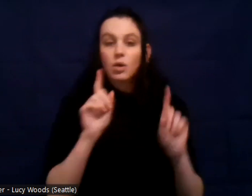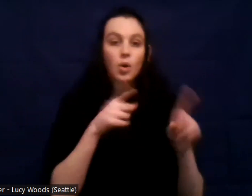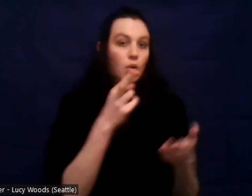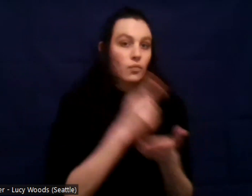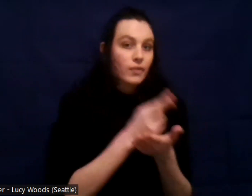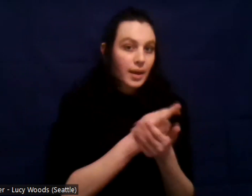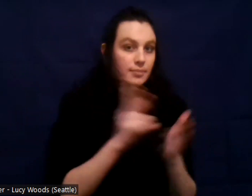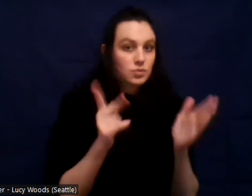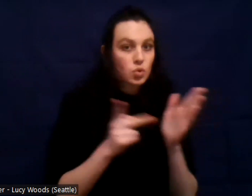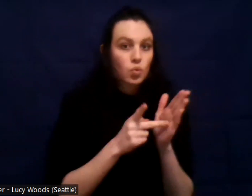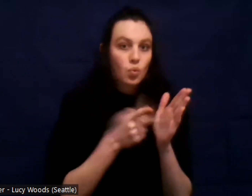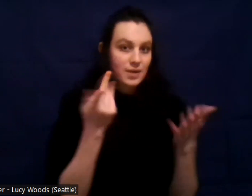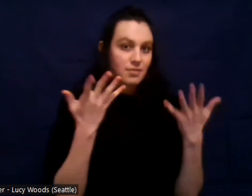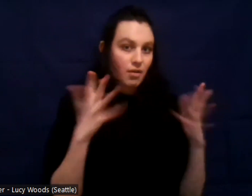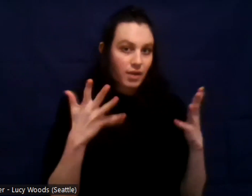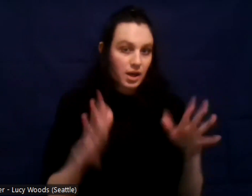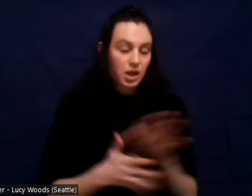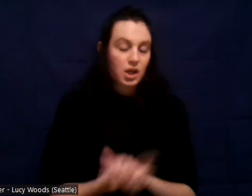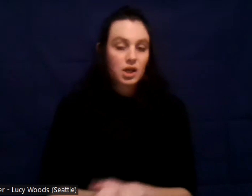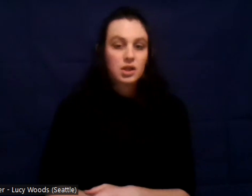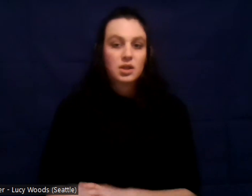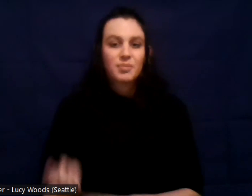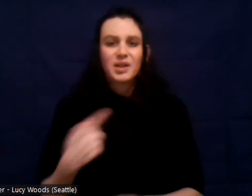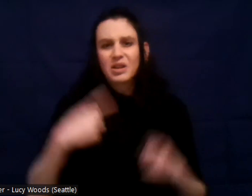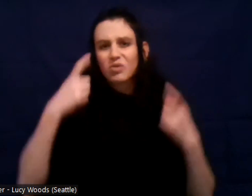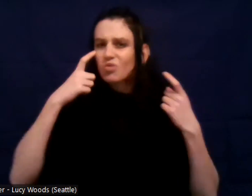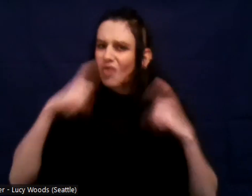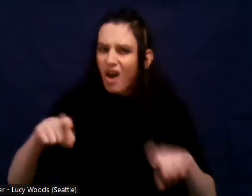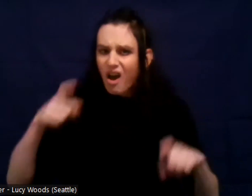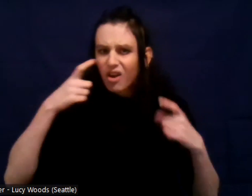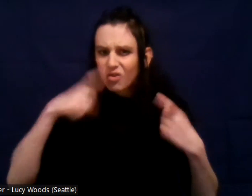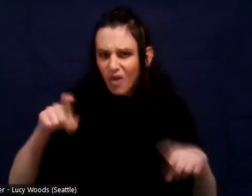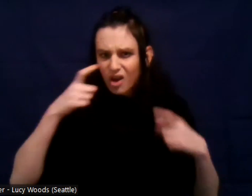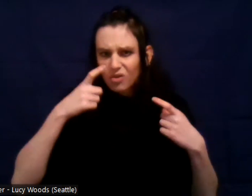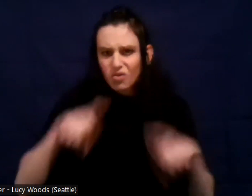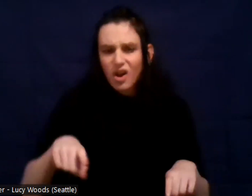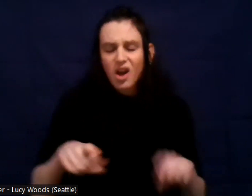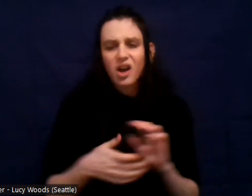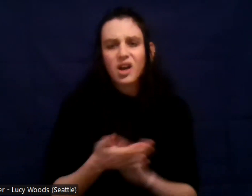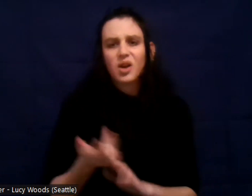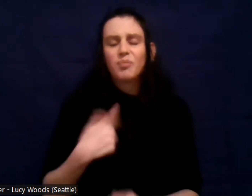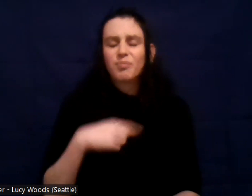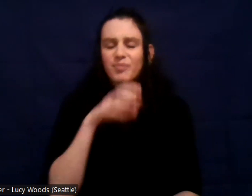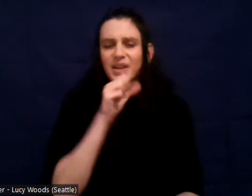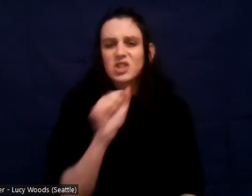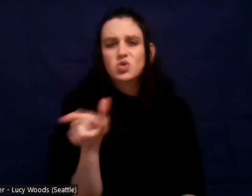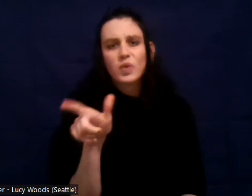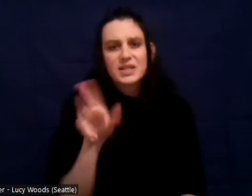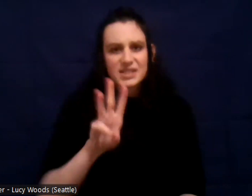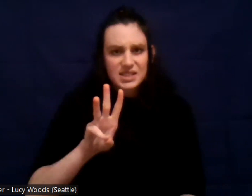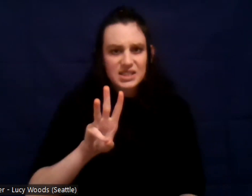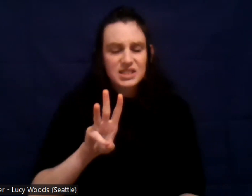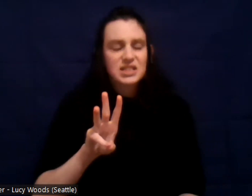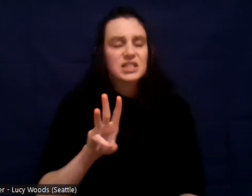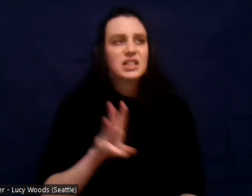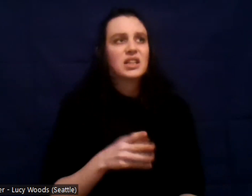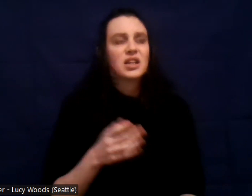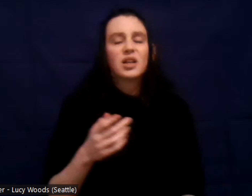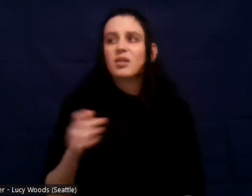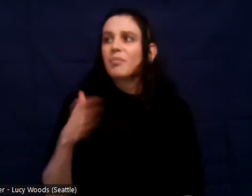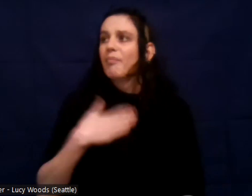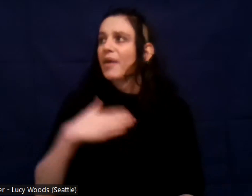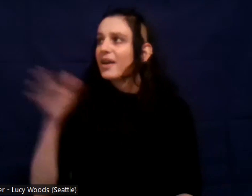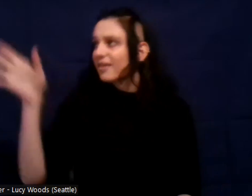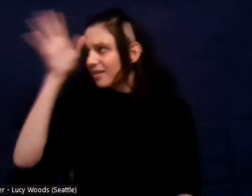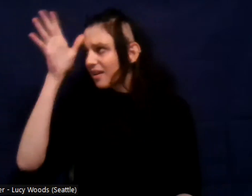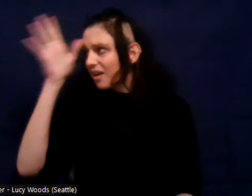And I was crying to my father. I was like 26 years old. And I was like, I don't